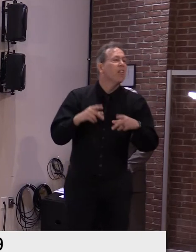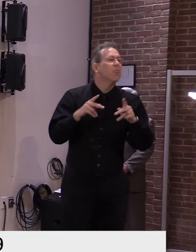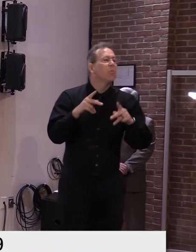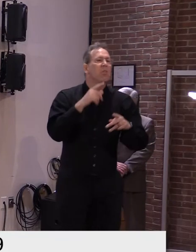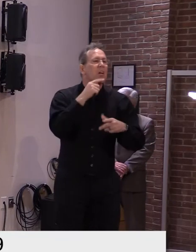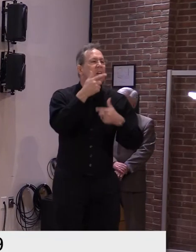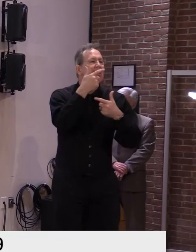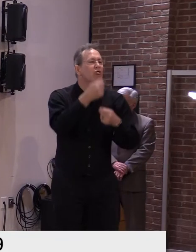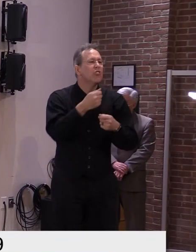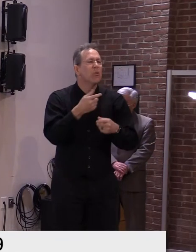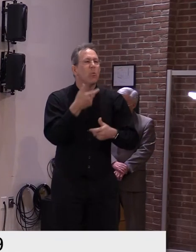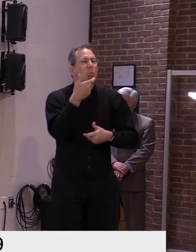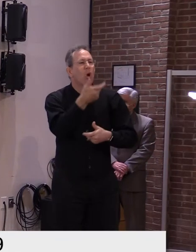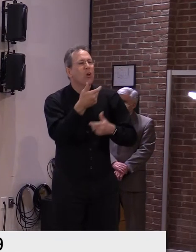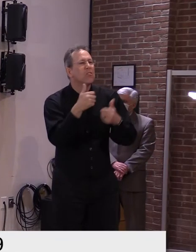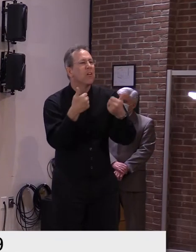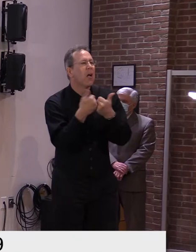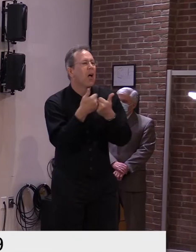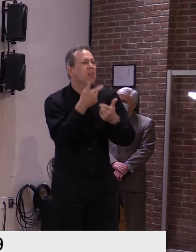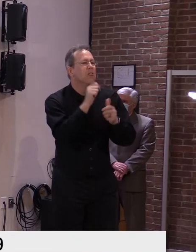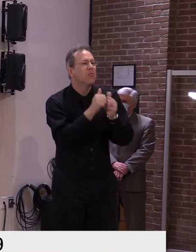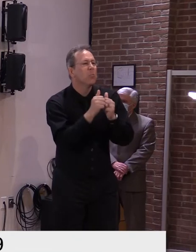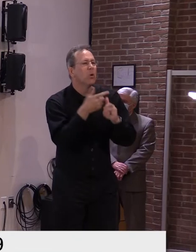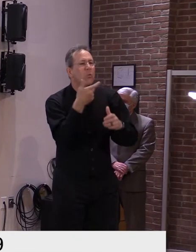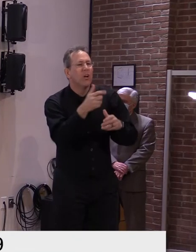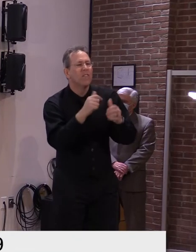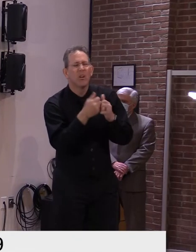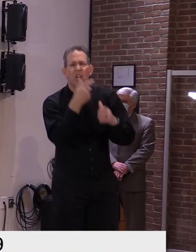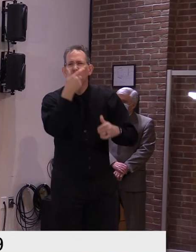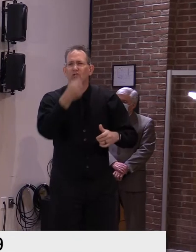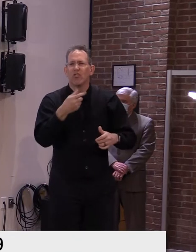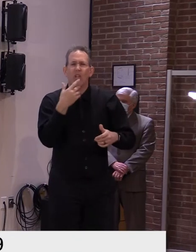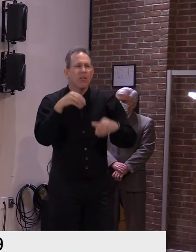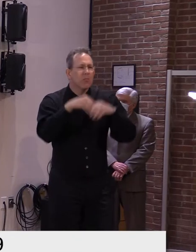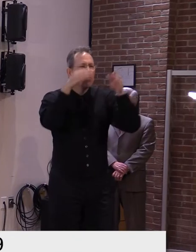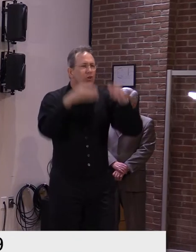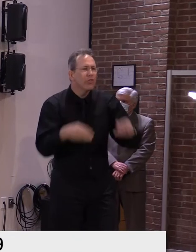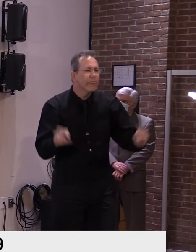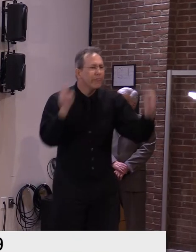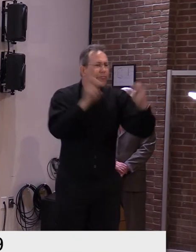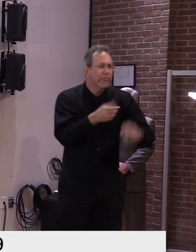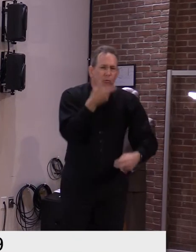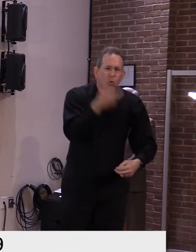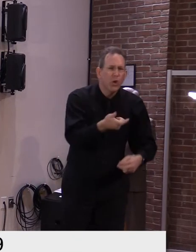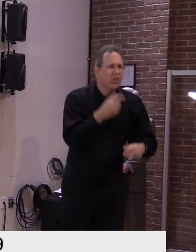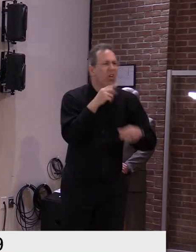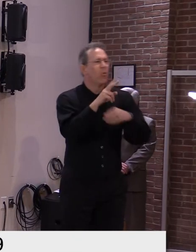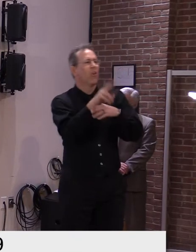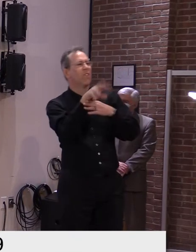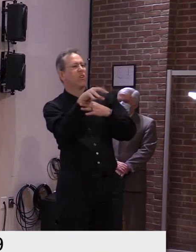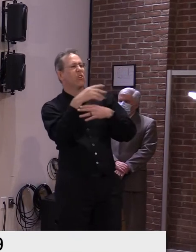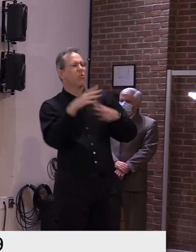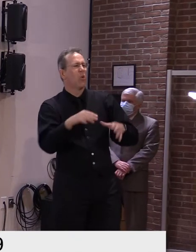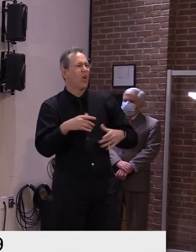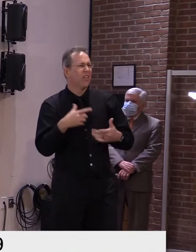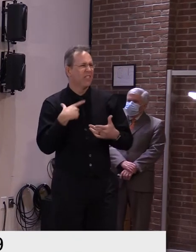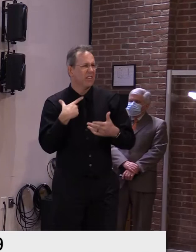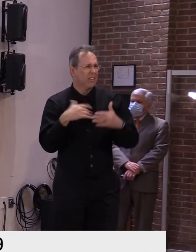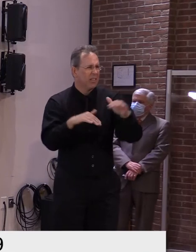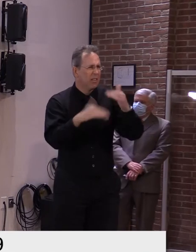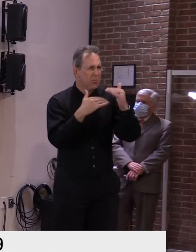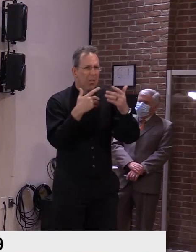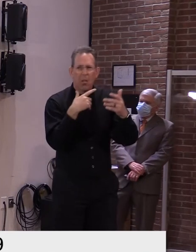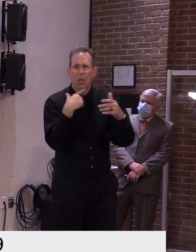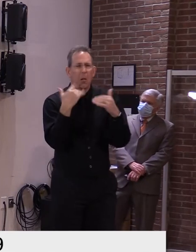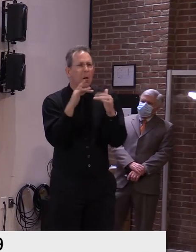what was said as to the very limited contact supposedly that the player may have